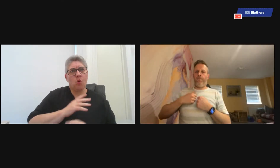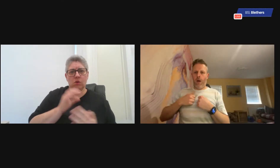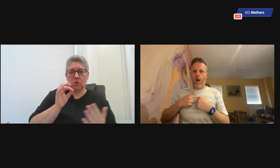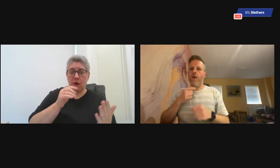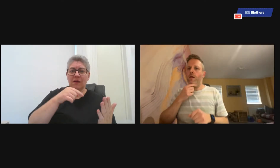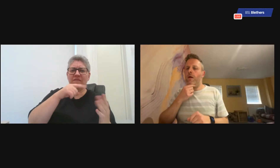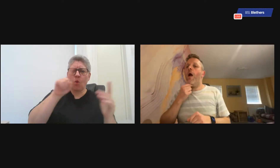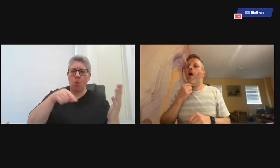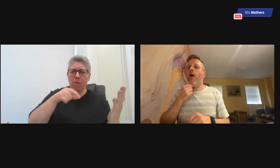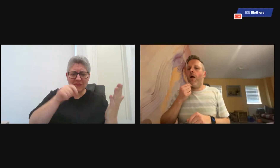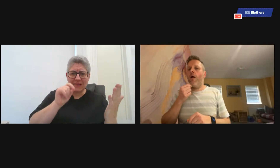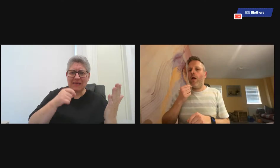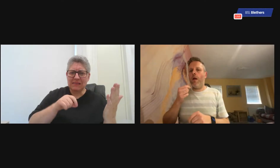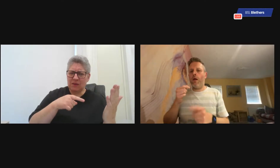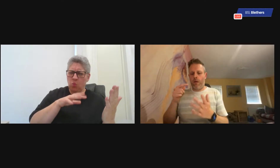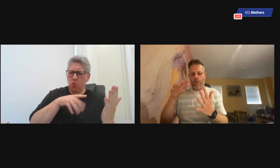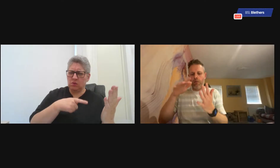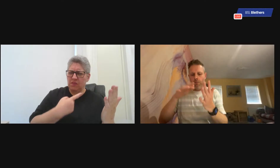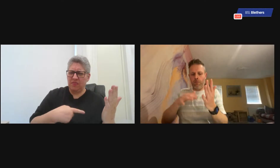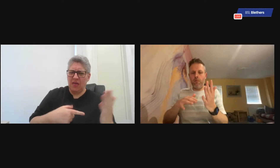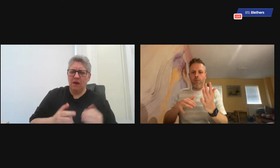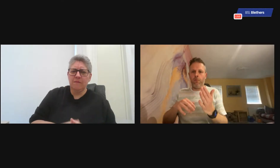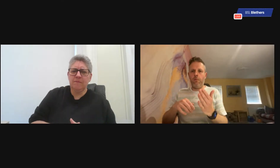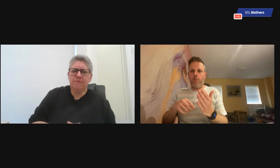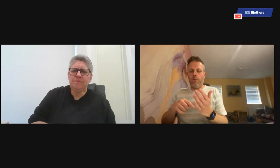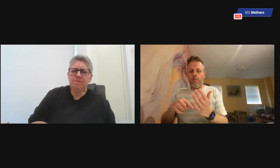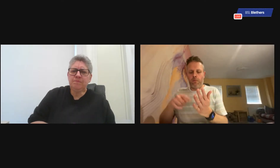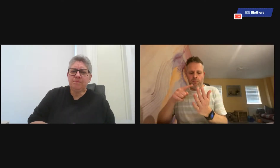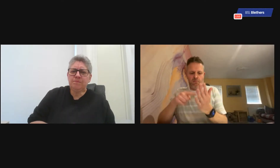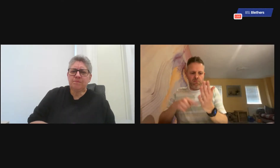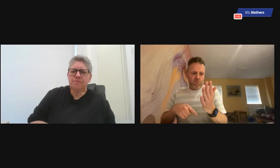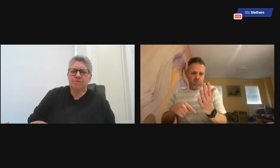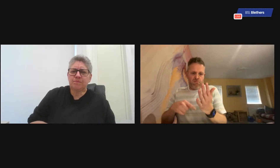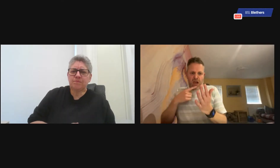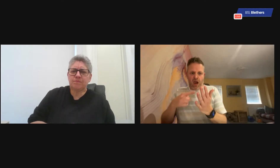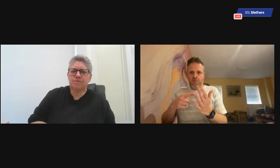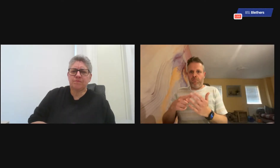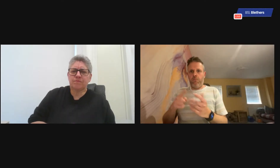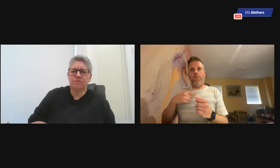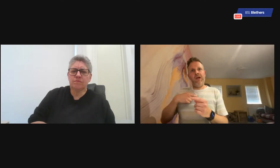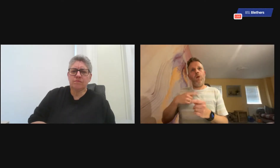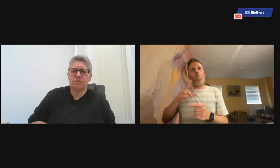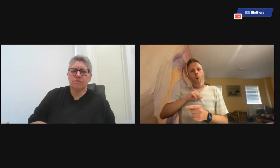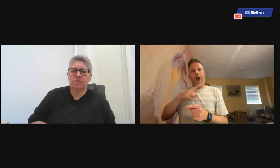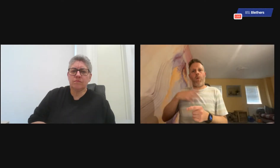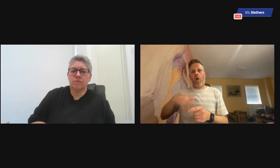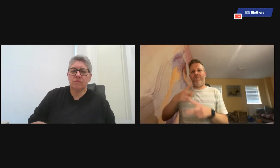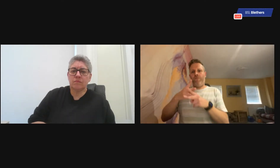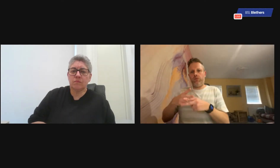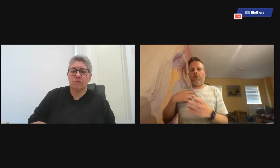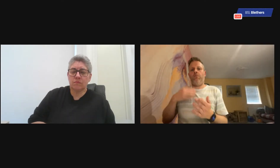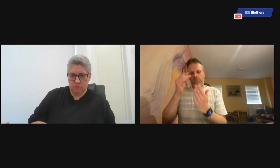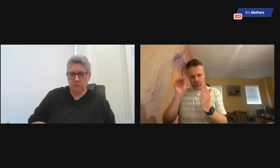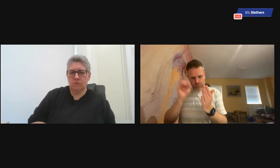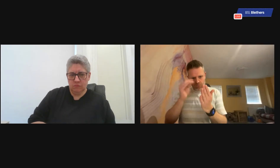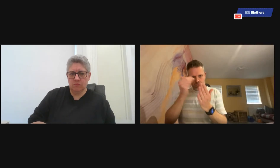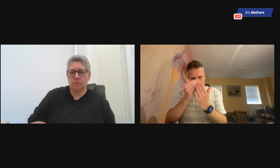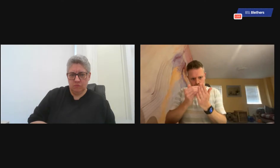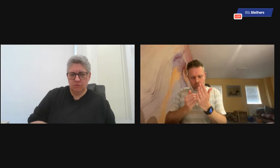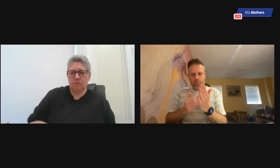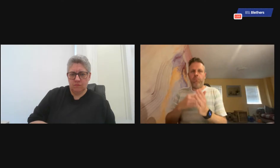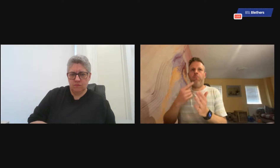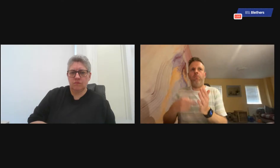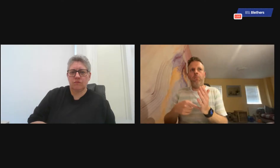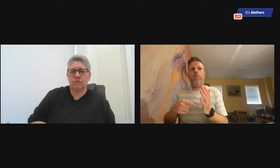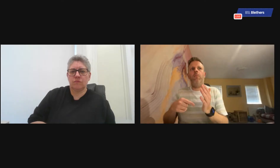Well, I suppose it's based on their criteria, do you mean, or mine? No, I mean, what did you put on your form? Can you make that